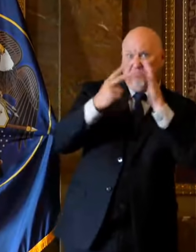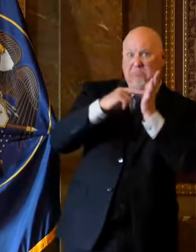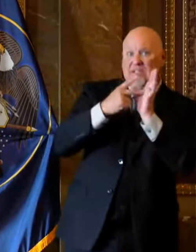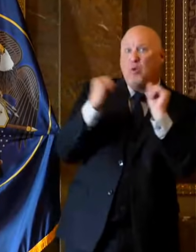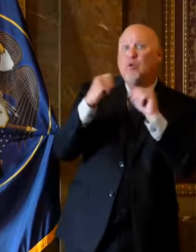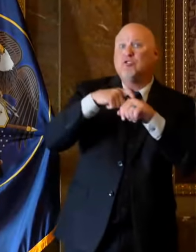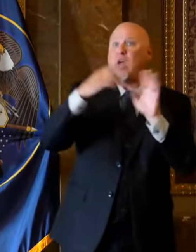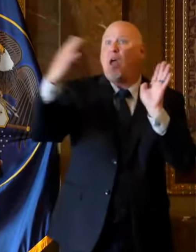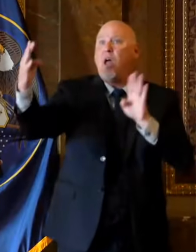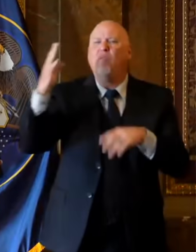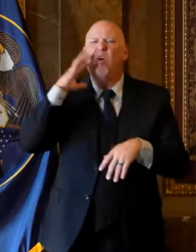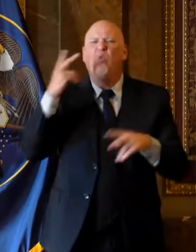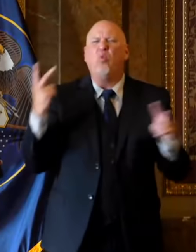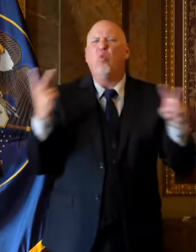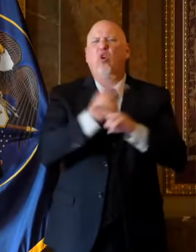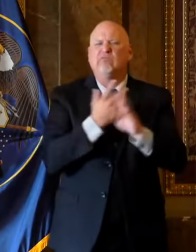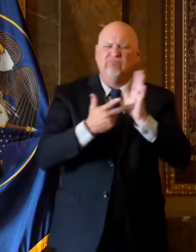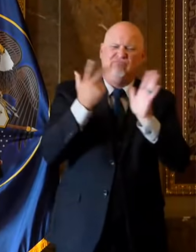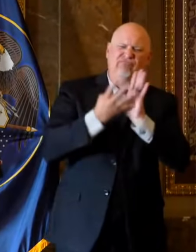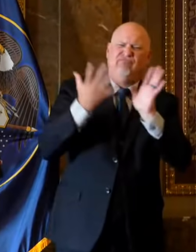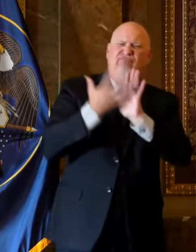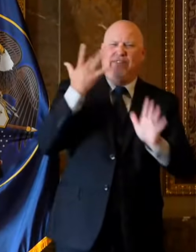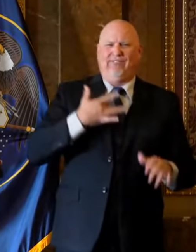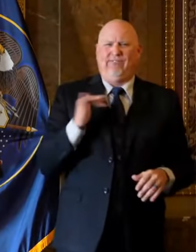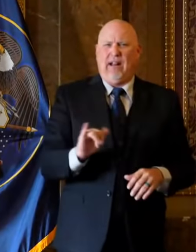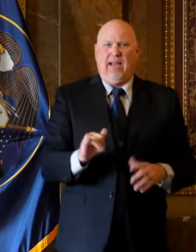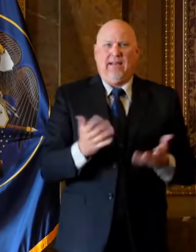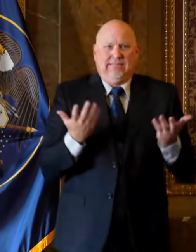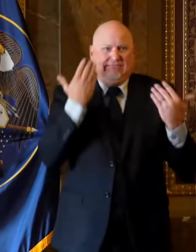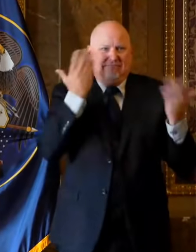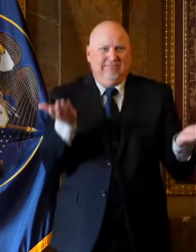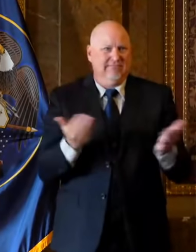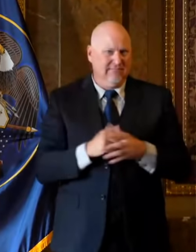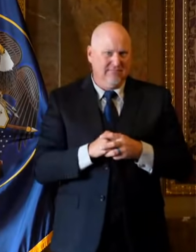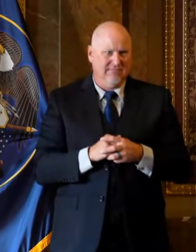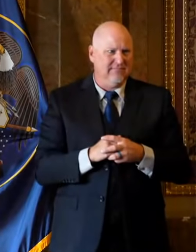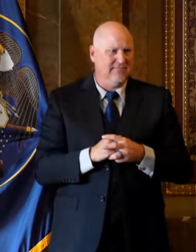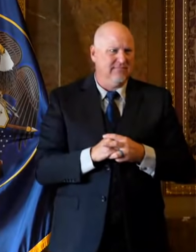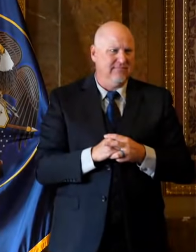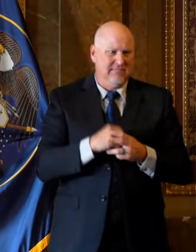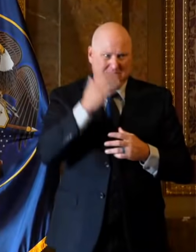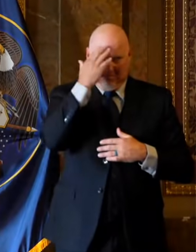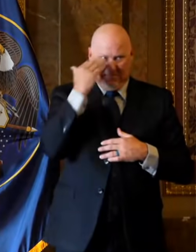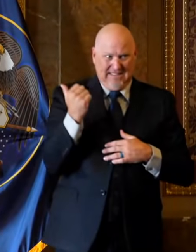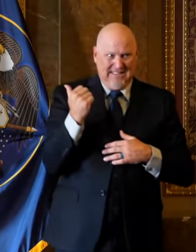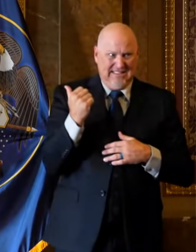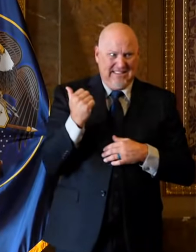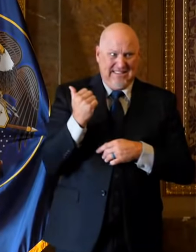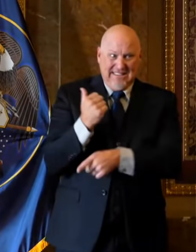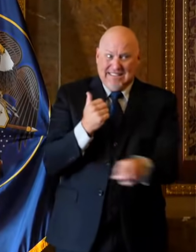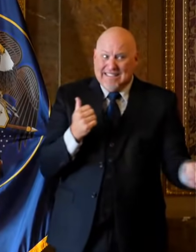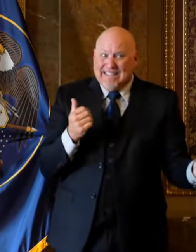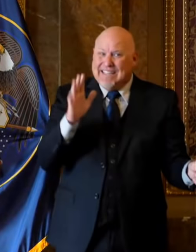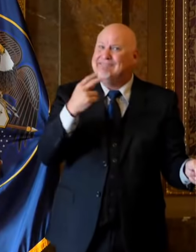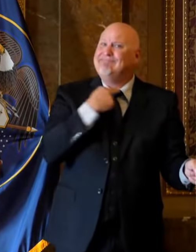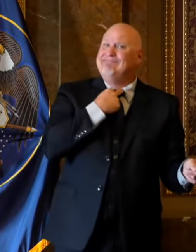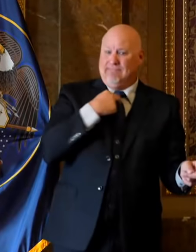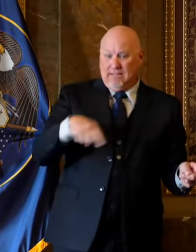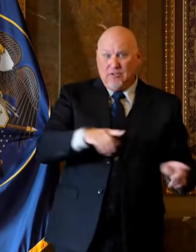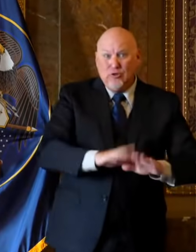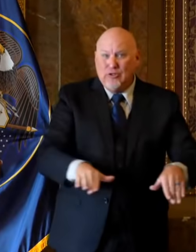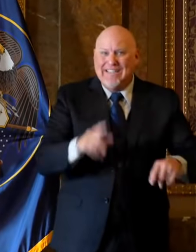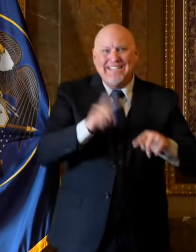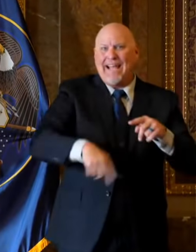pediatrics to protect those patients from COVID-19 who are not able to get the vaccine and also are not able to get the monoclonal